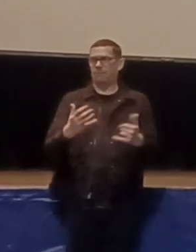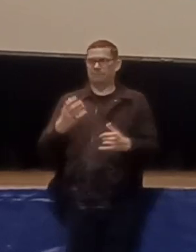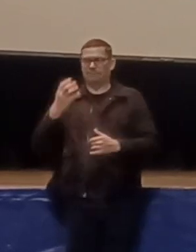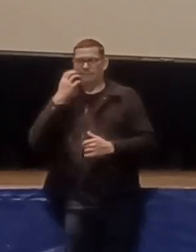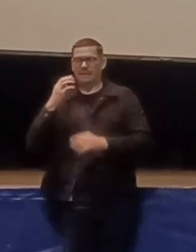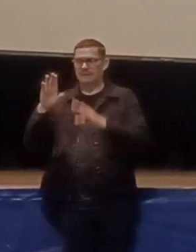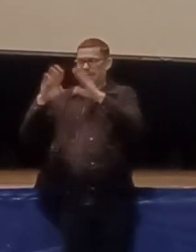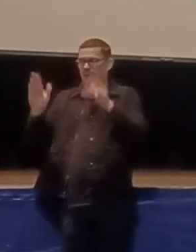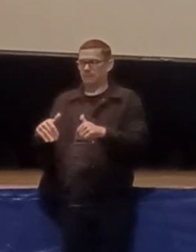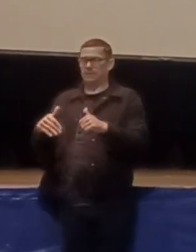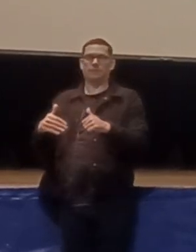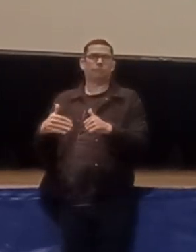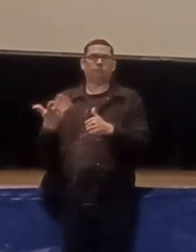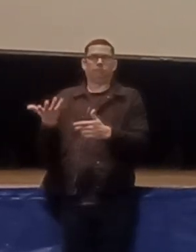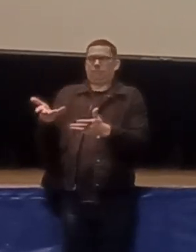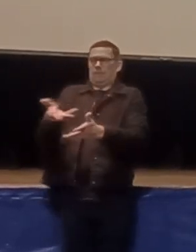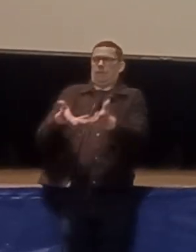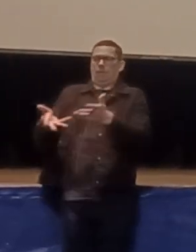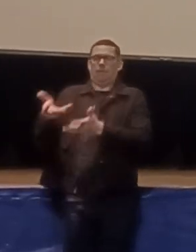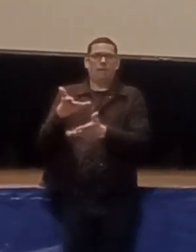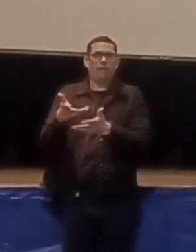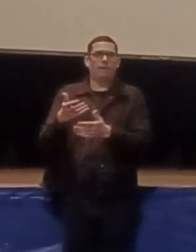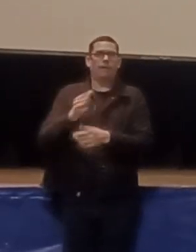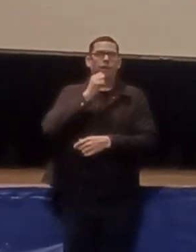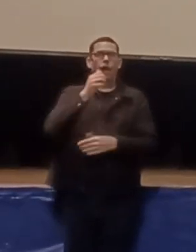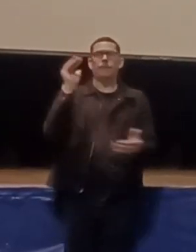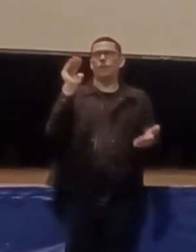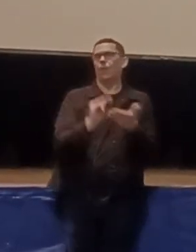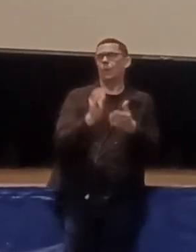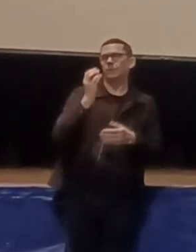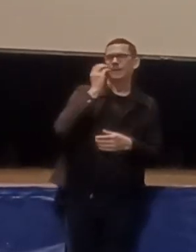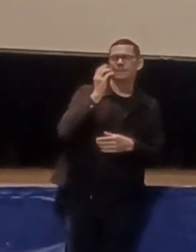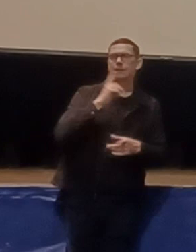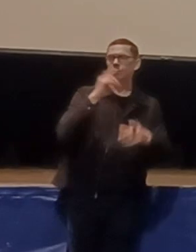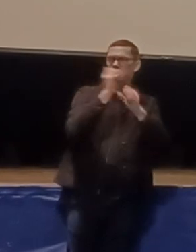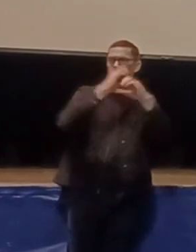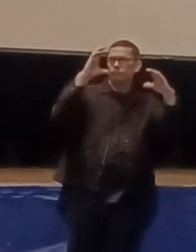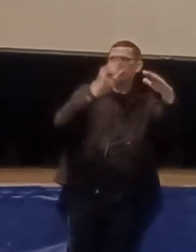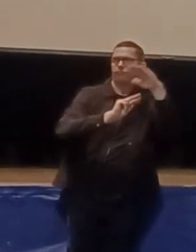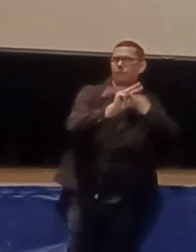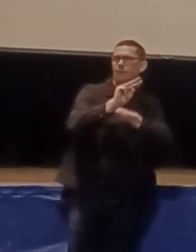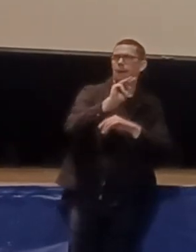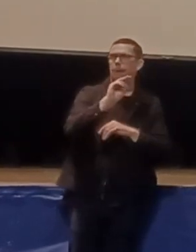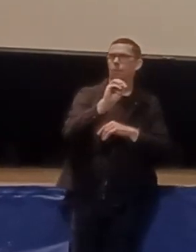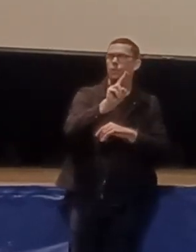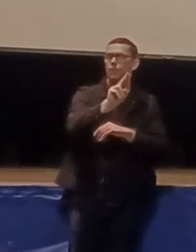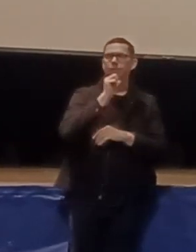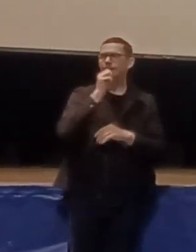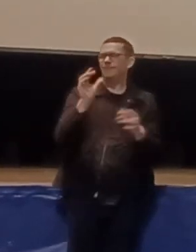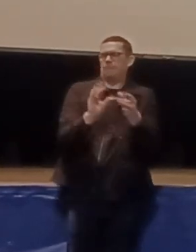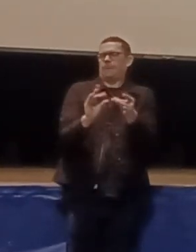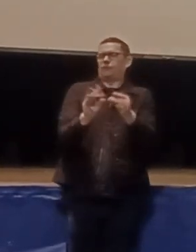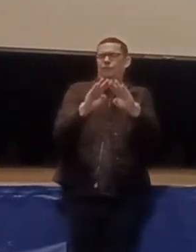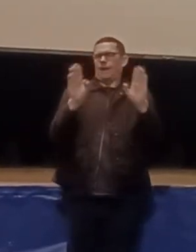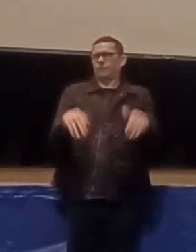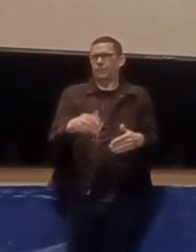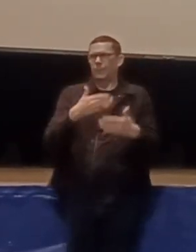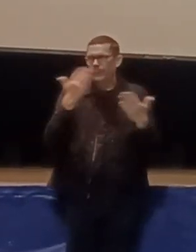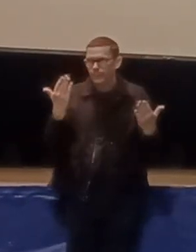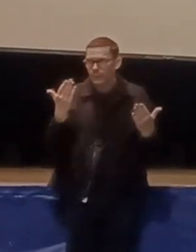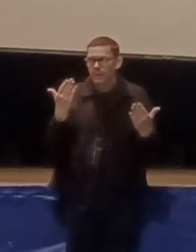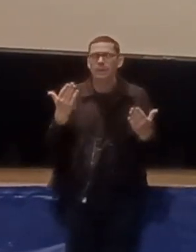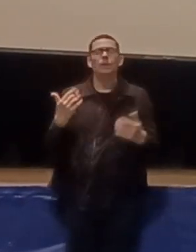distance of good transit, not the low-density vision articulated in the MOU, which does not mention housing at all. Ultimately, we feel